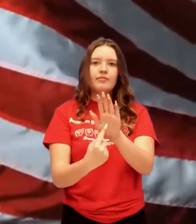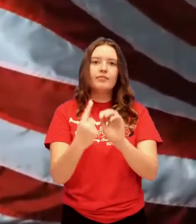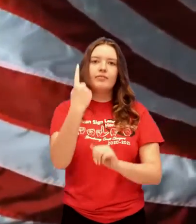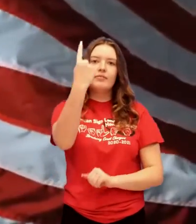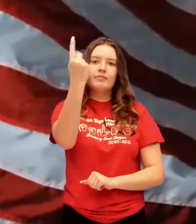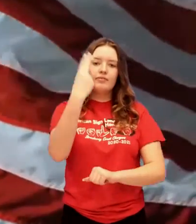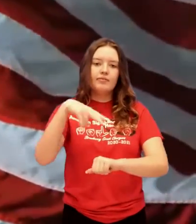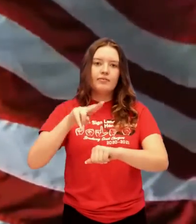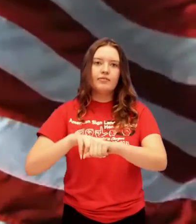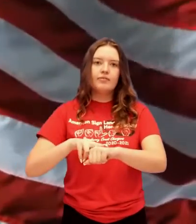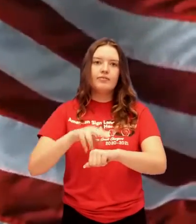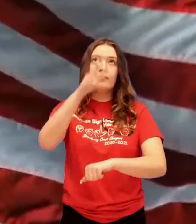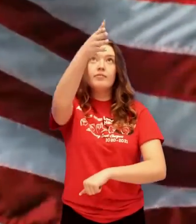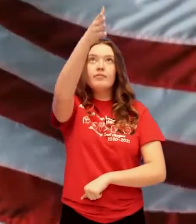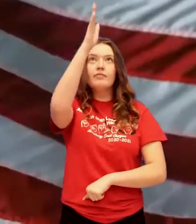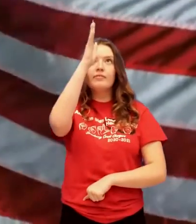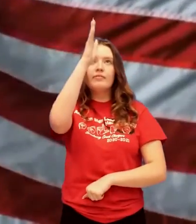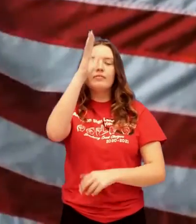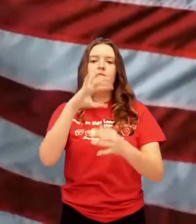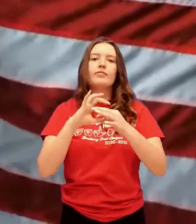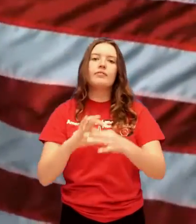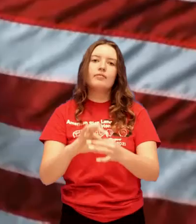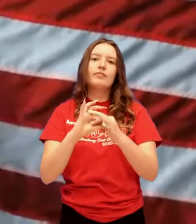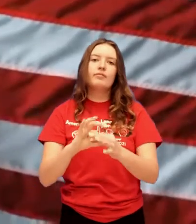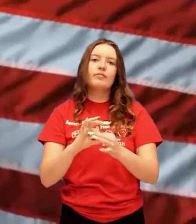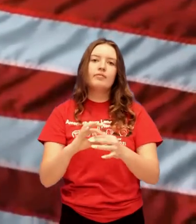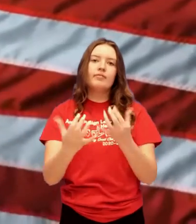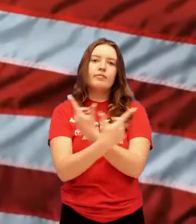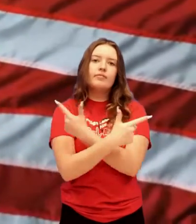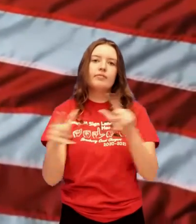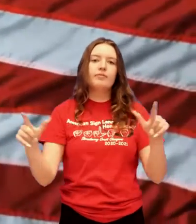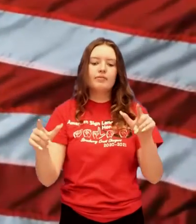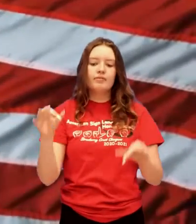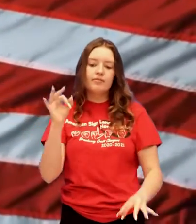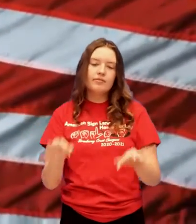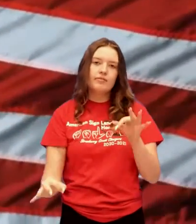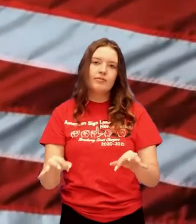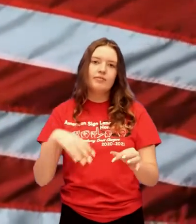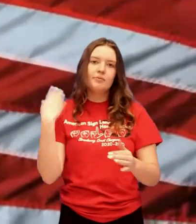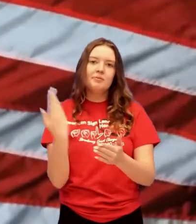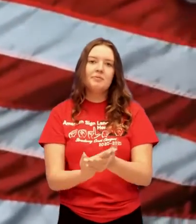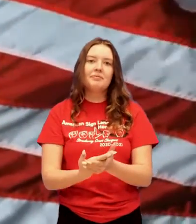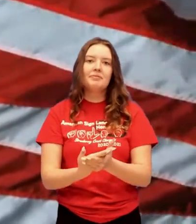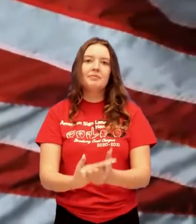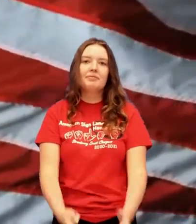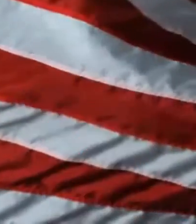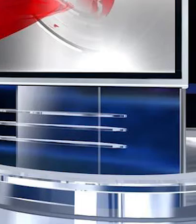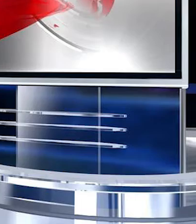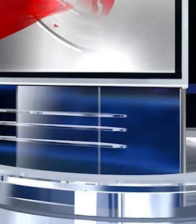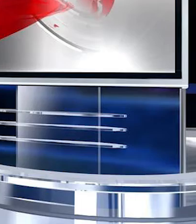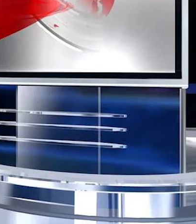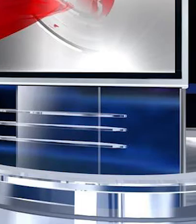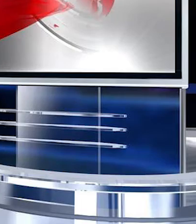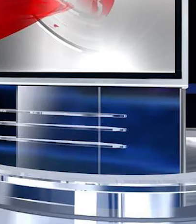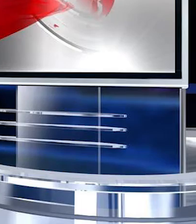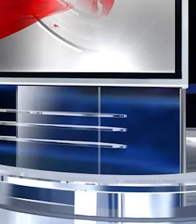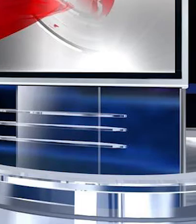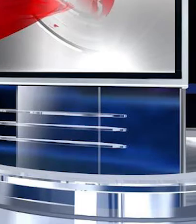stands, one nation, under God, indivisible, with liberty and justice for all. The JROTC Rifle Team traveled